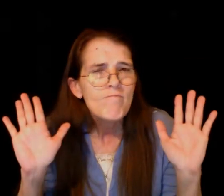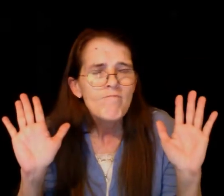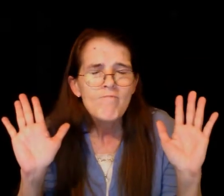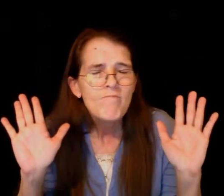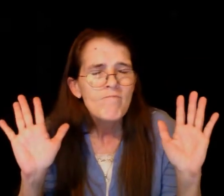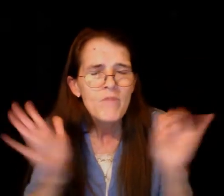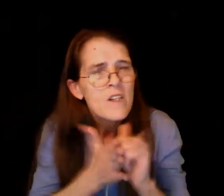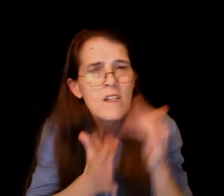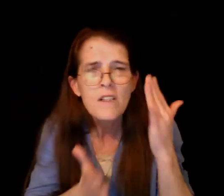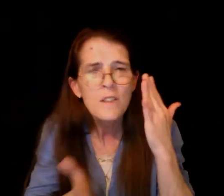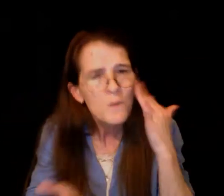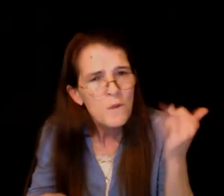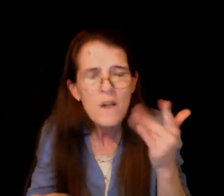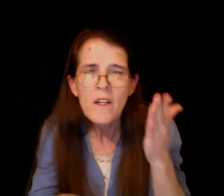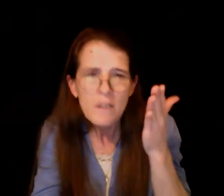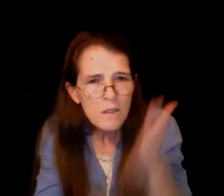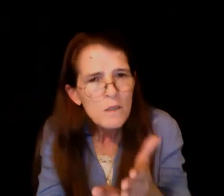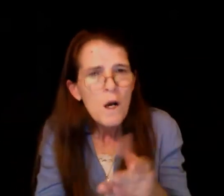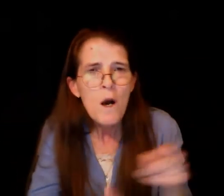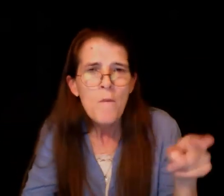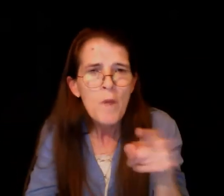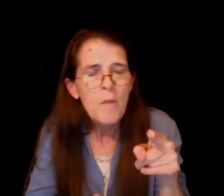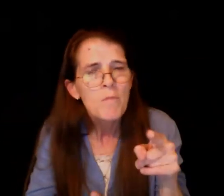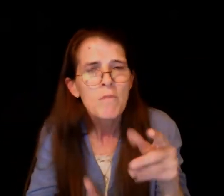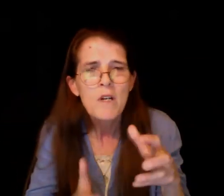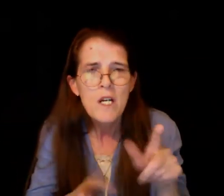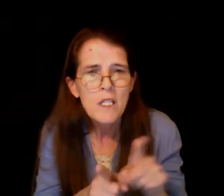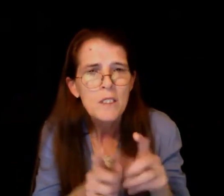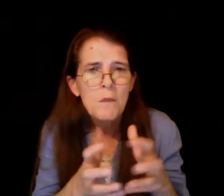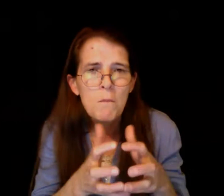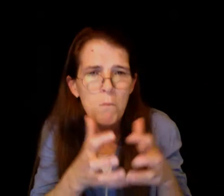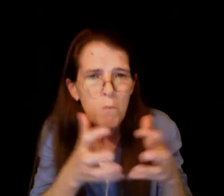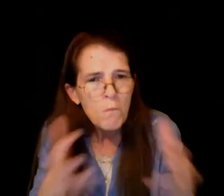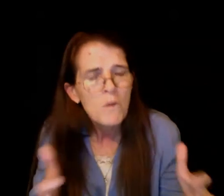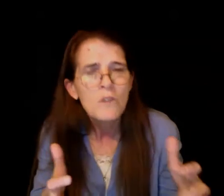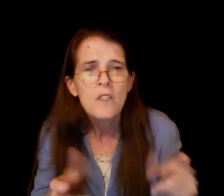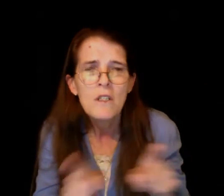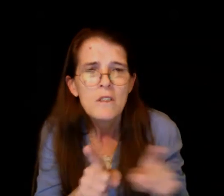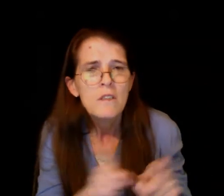Can I have a drink too? Uh-uh. Back off.